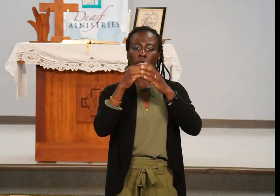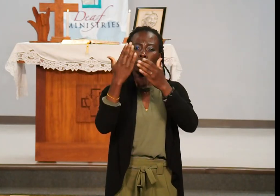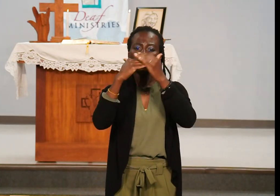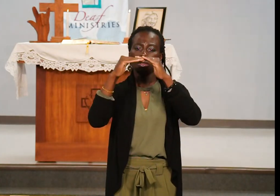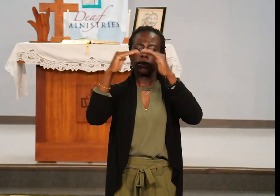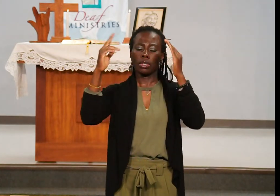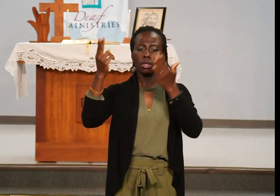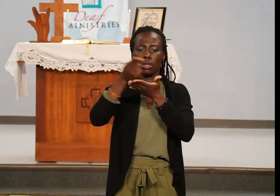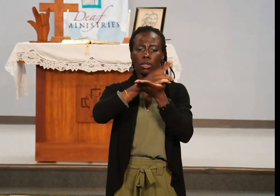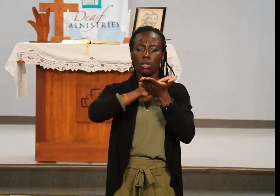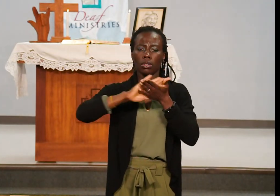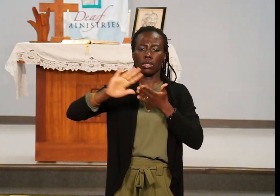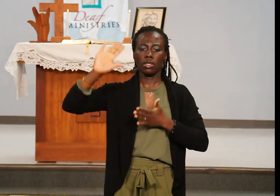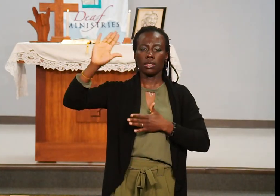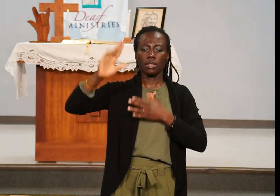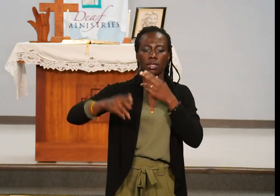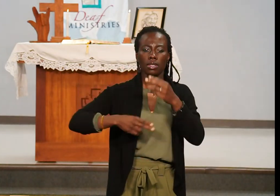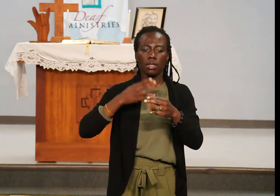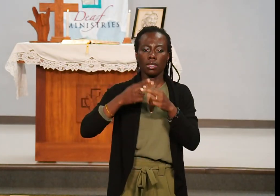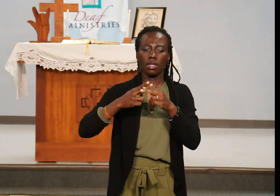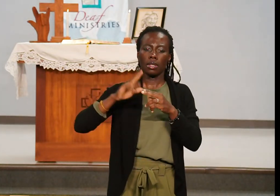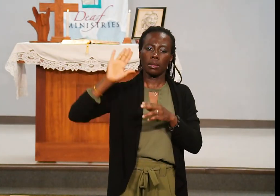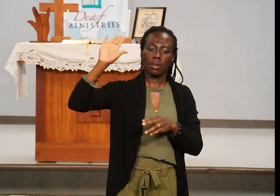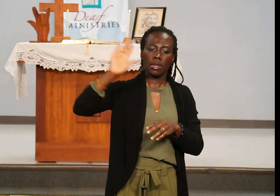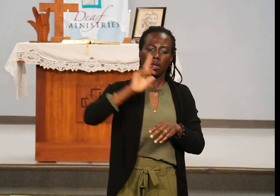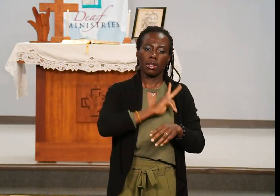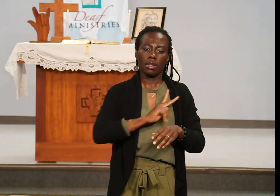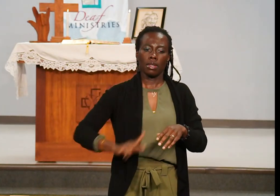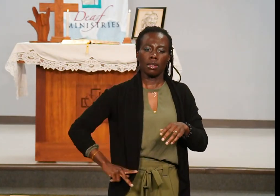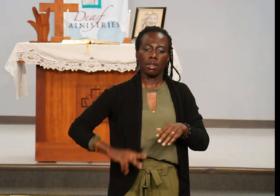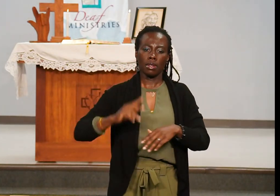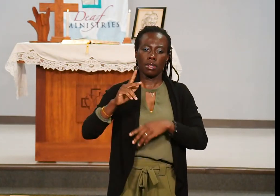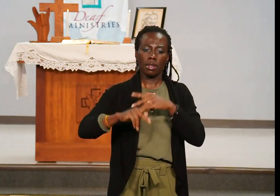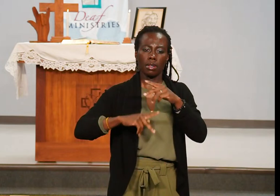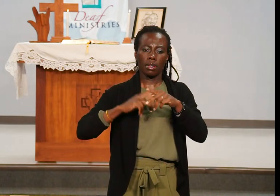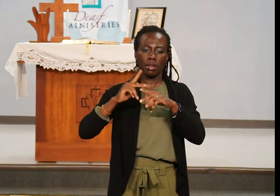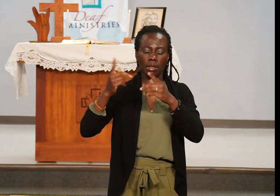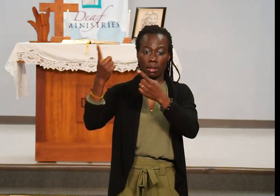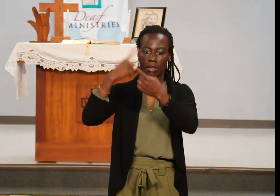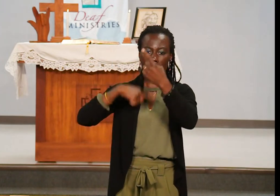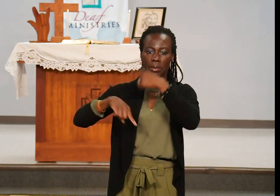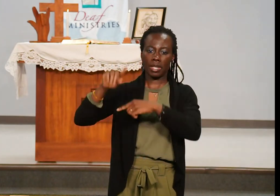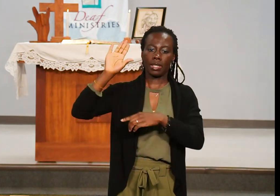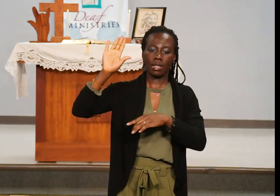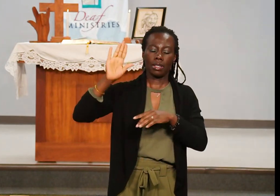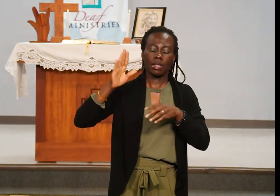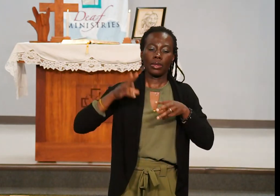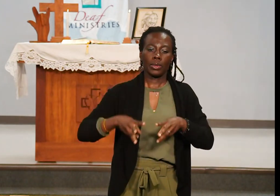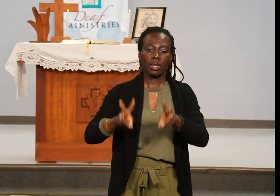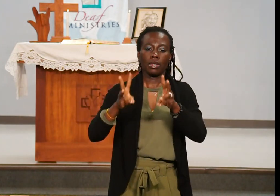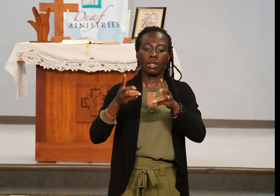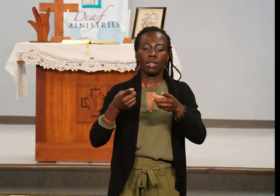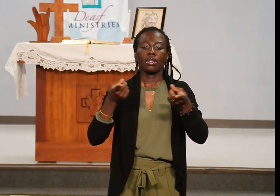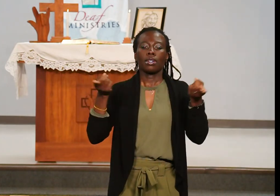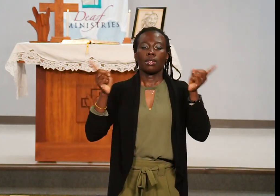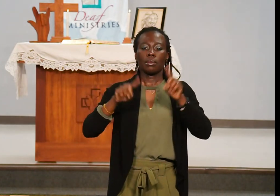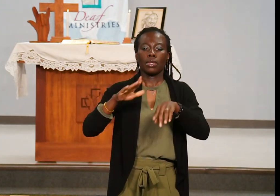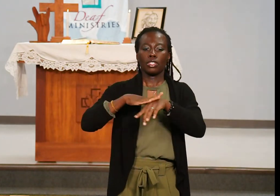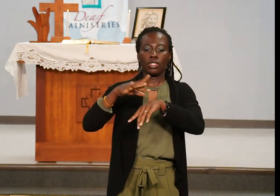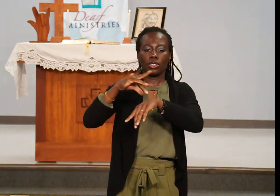Our Father, who art in heaven, hallowed be thy name.